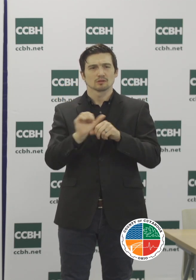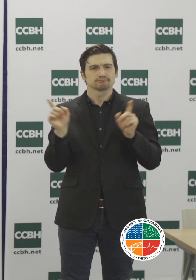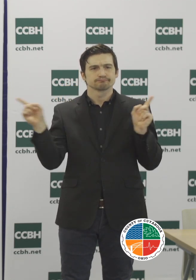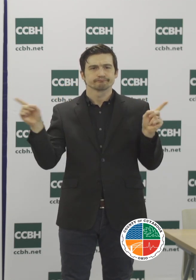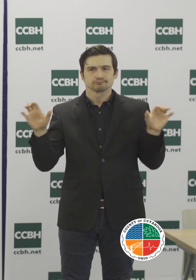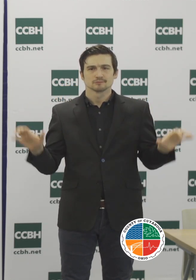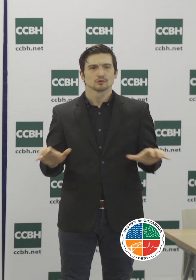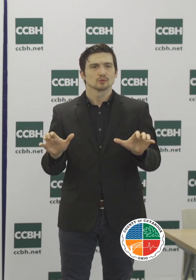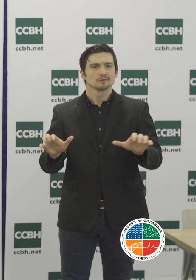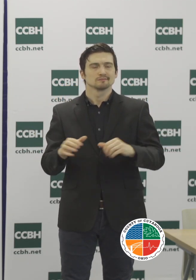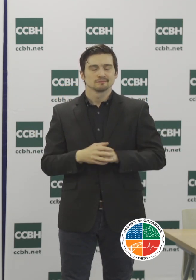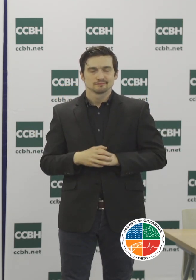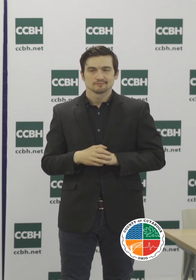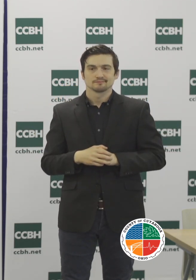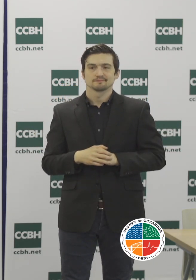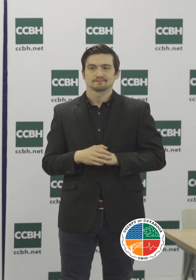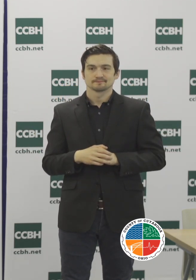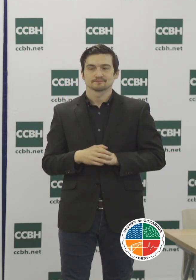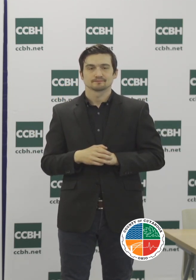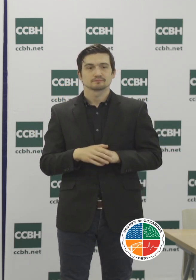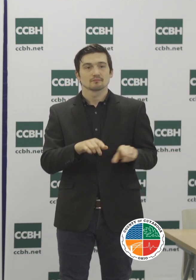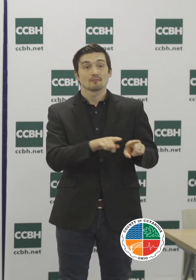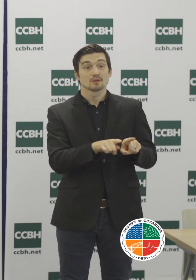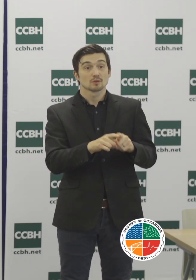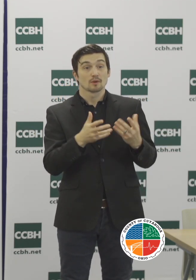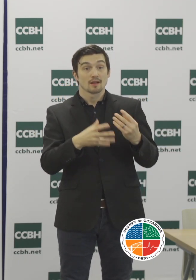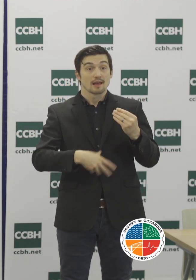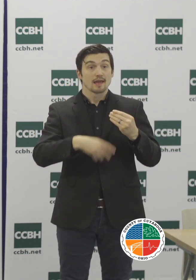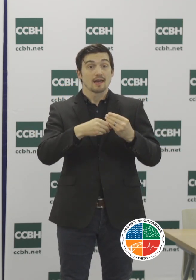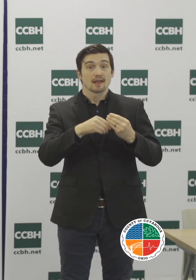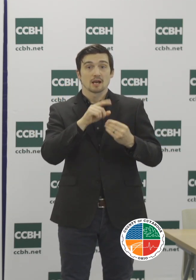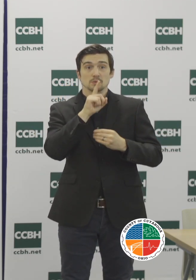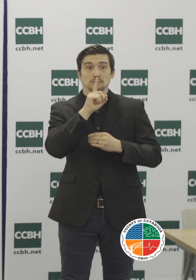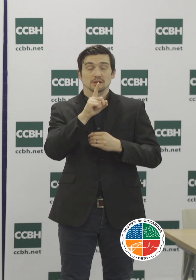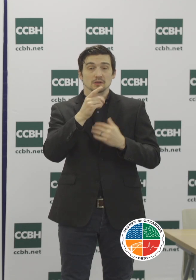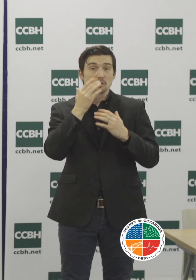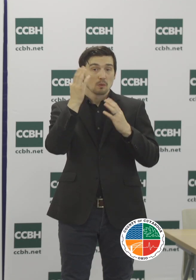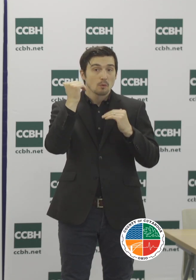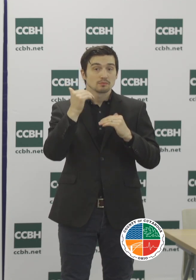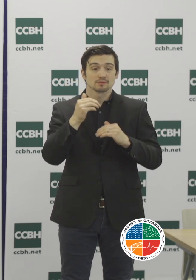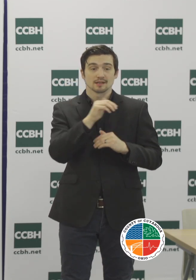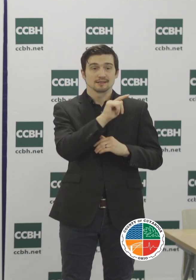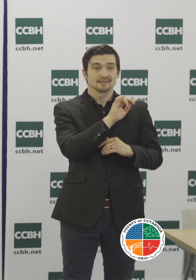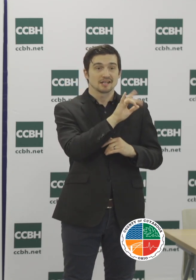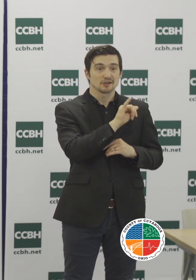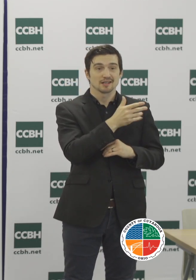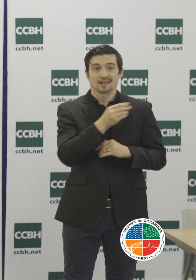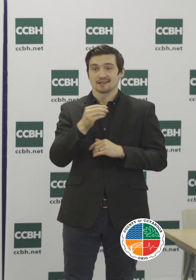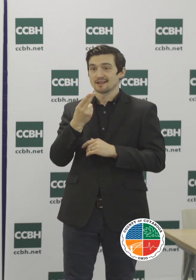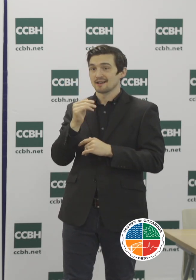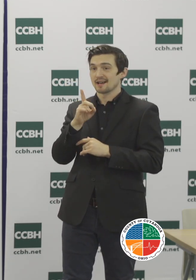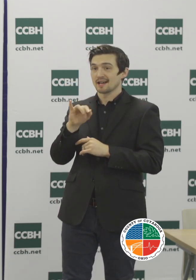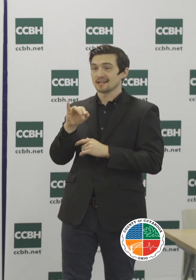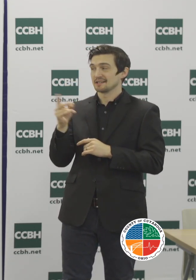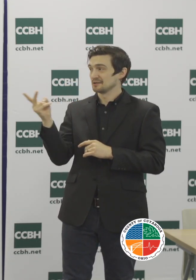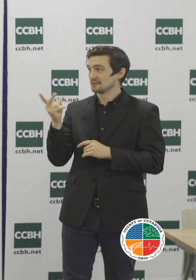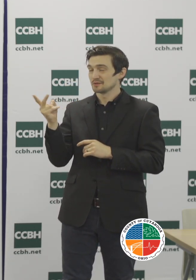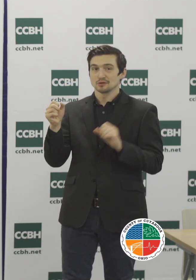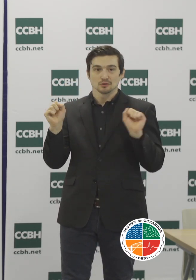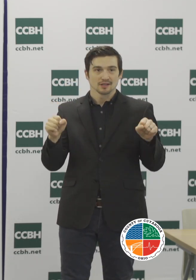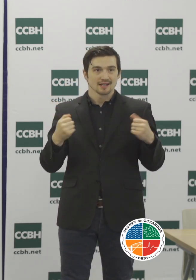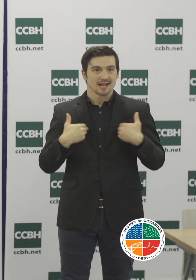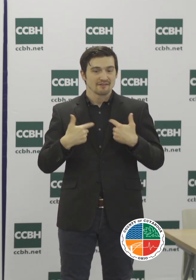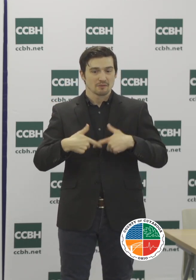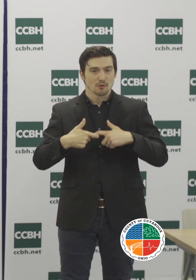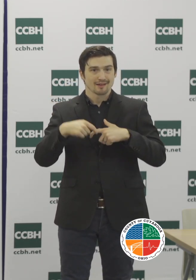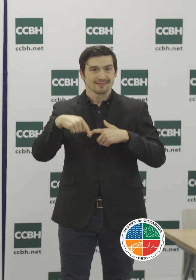do. I just want to add, I sincerely hope that Terry and Heidi, that you get to take a little